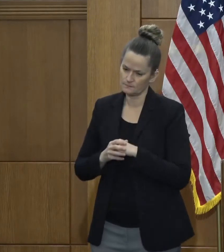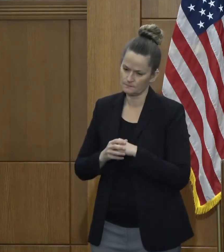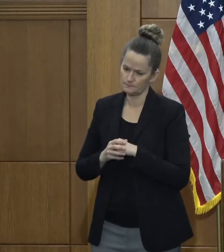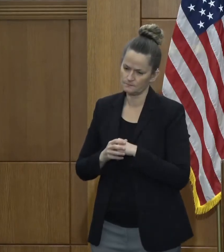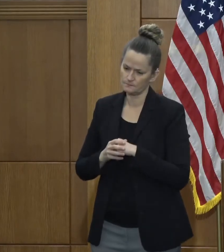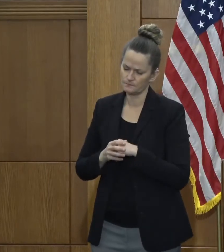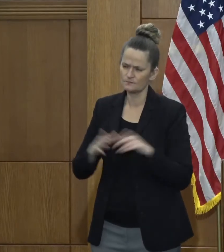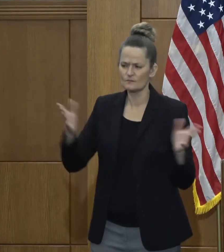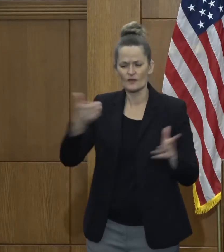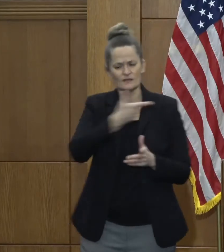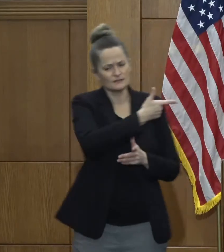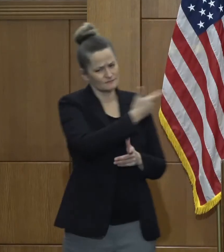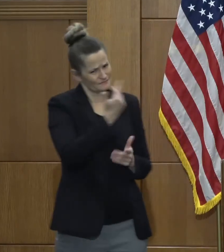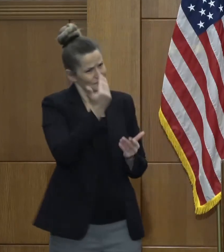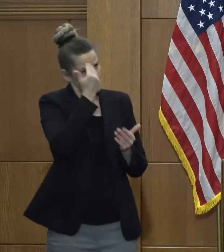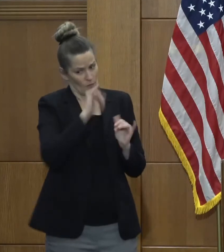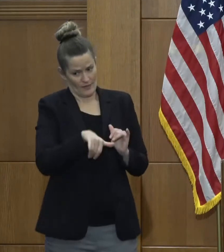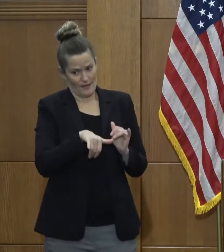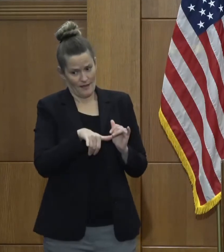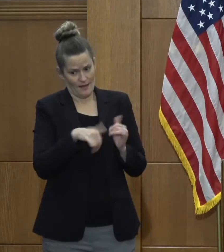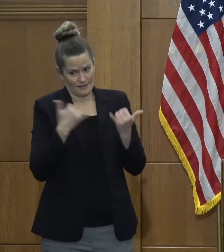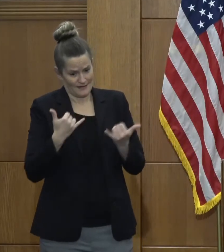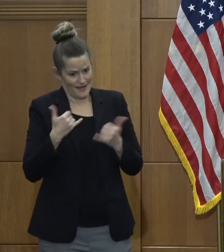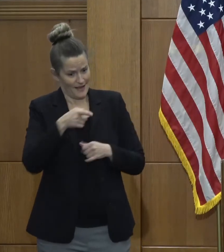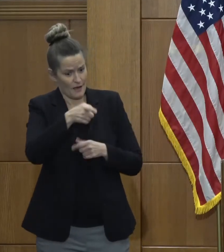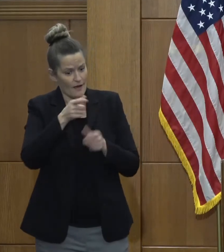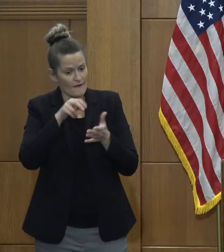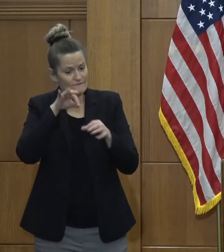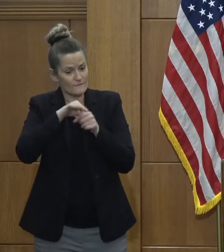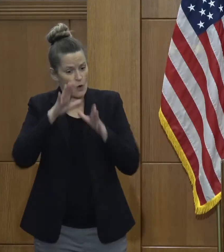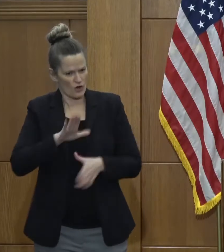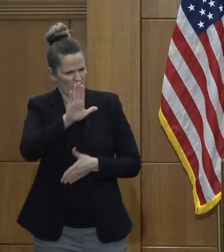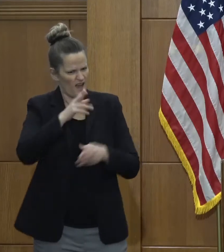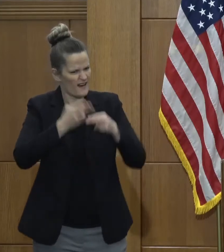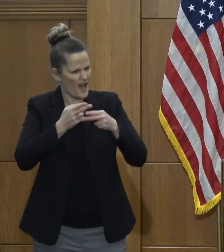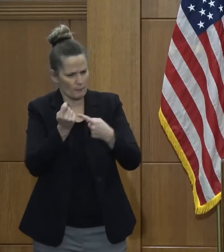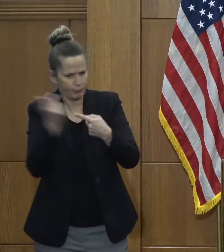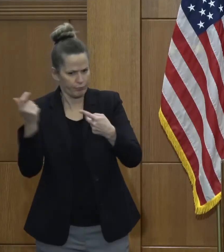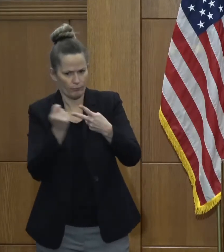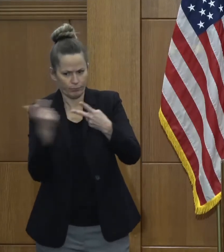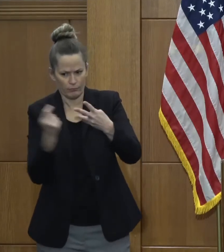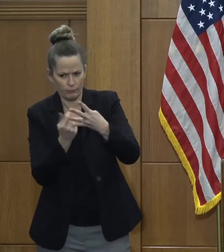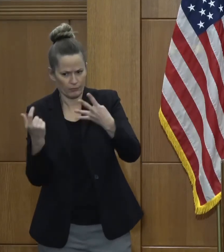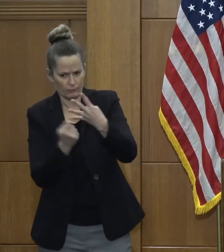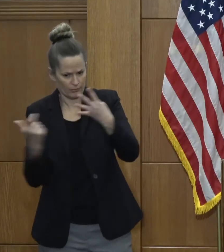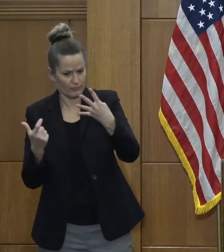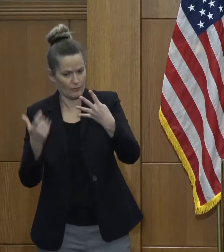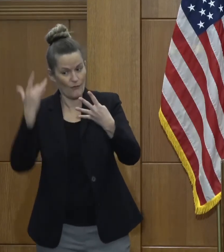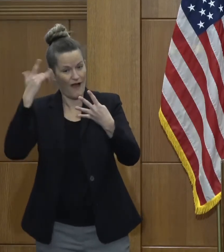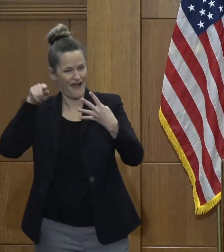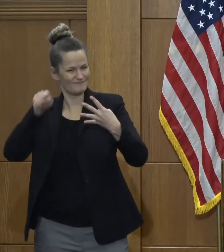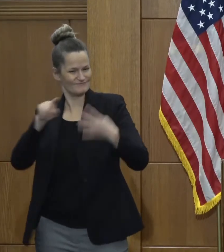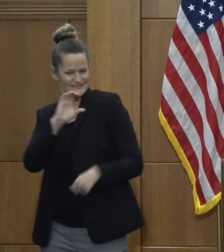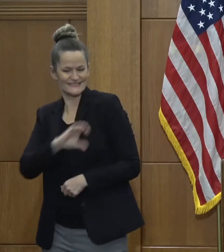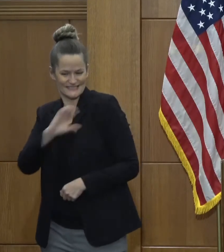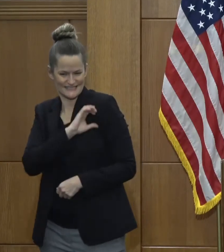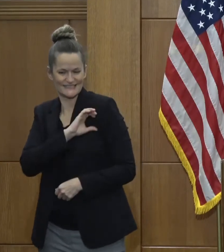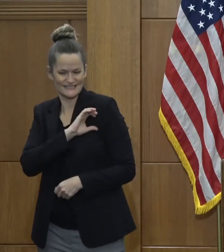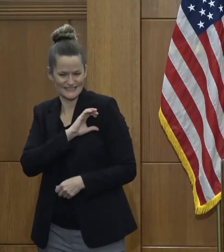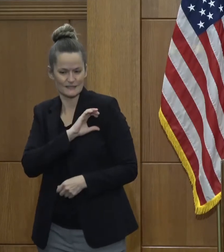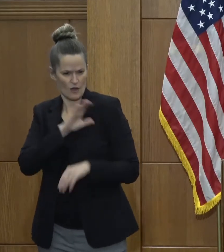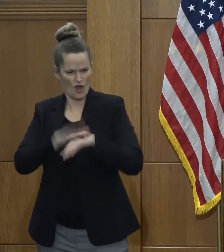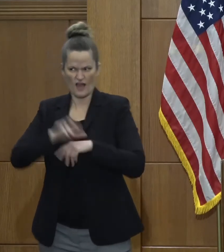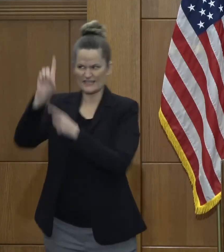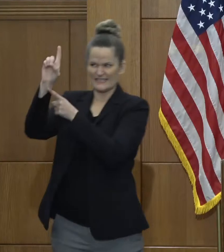polls or from the voter rolls due to the citizenship issue on the DMV forms, when they go get their provisional ballots today,